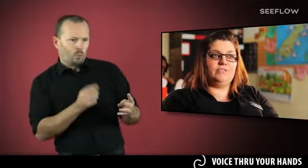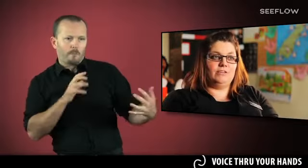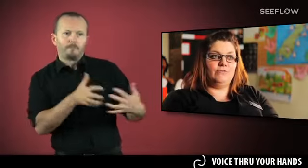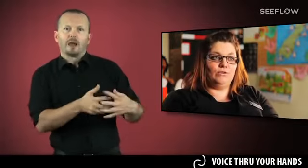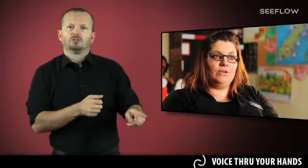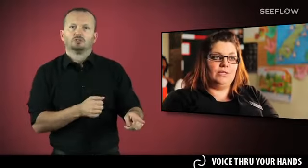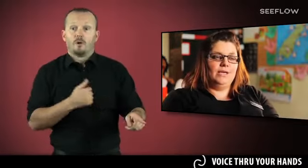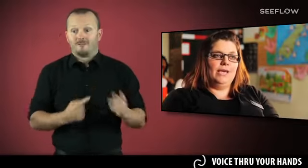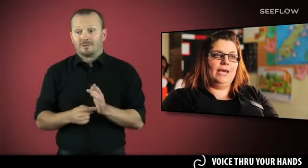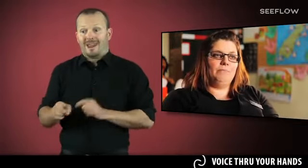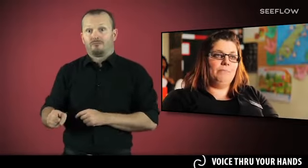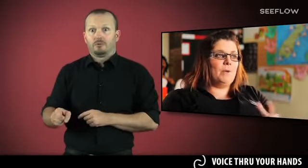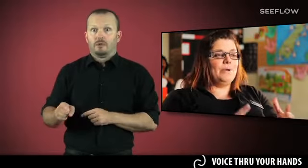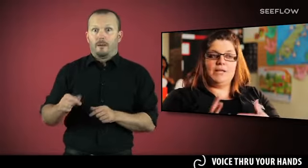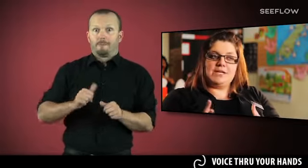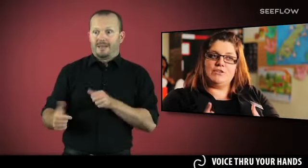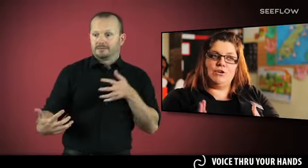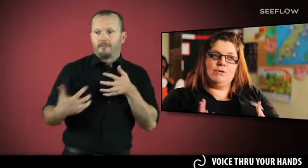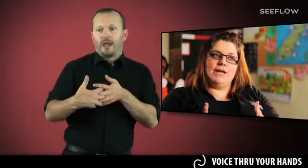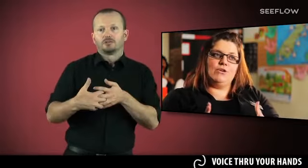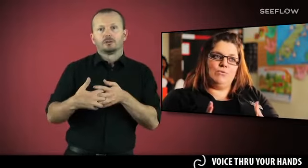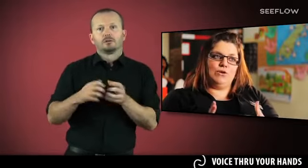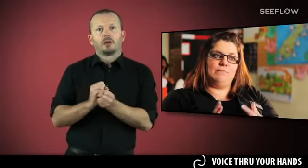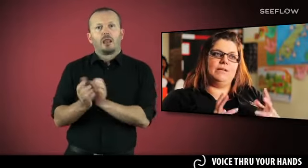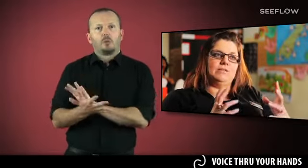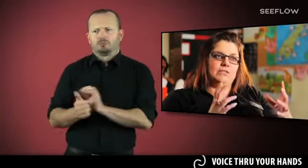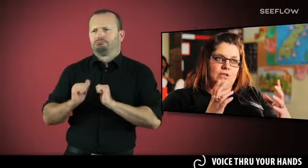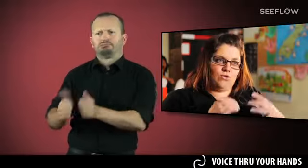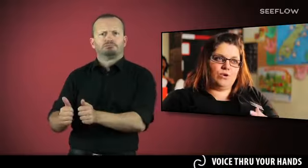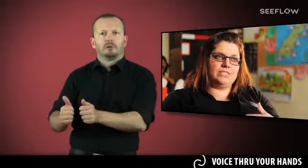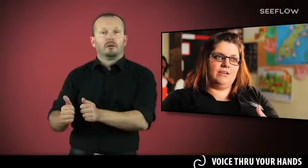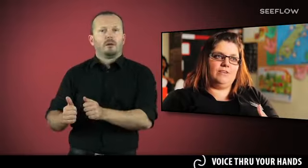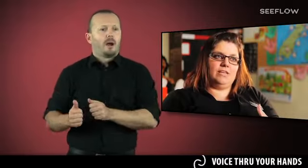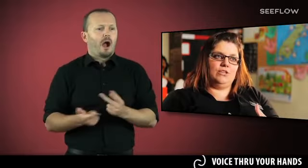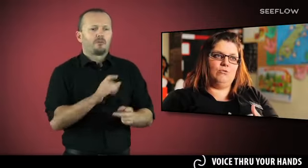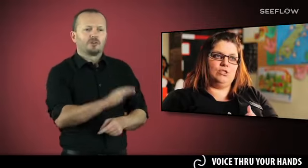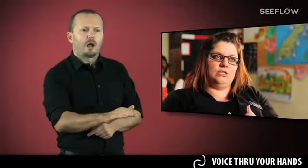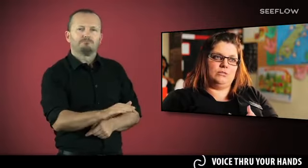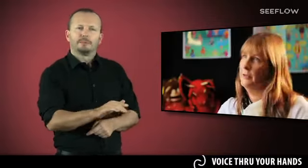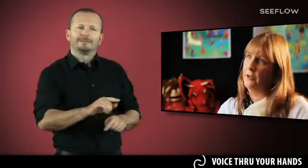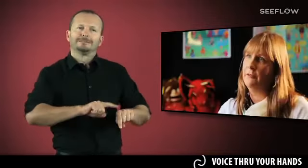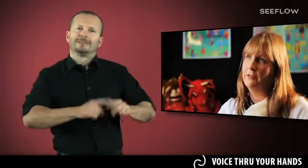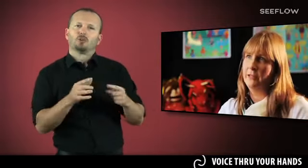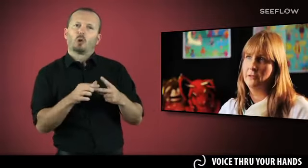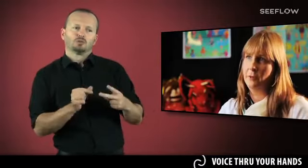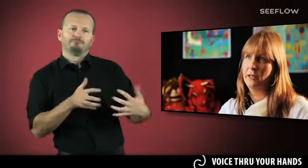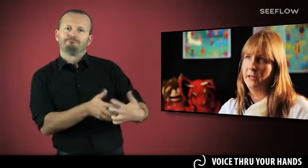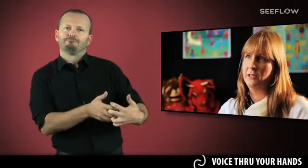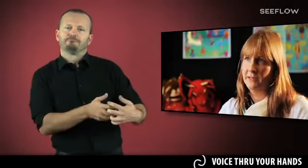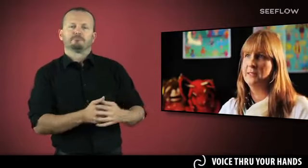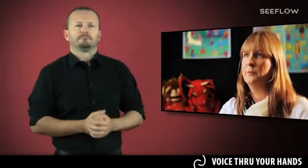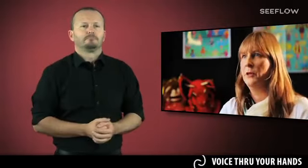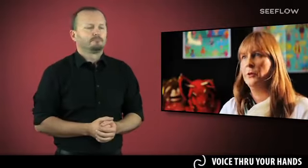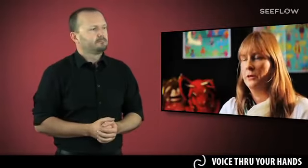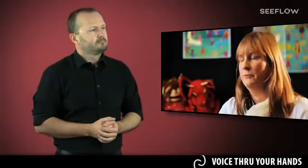ever have done for her. But another child, it may not work. But always think of it as an option. If you have an effective